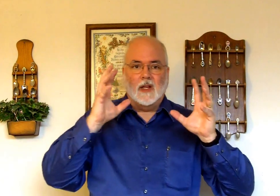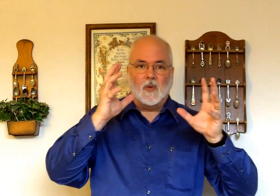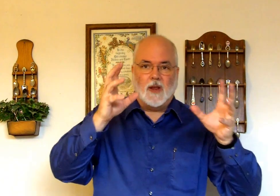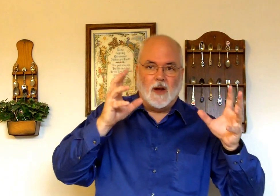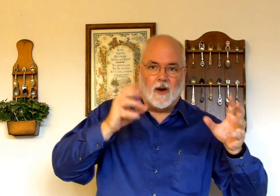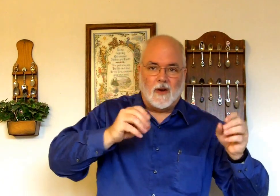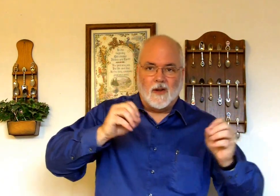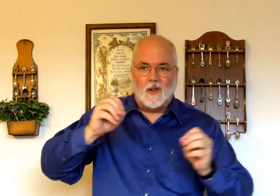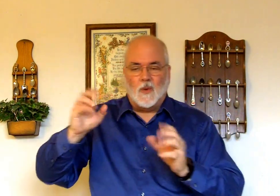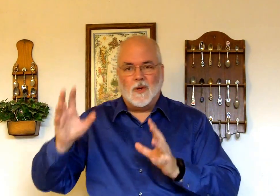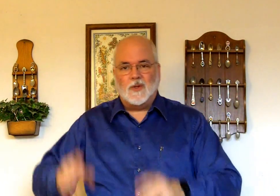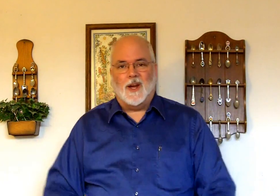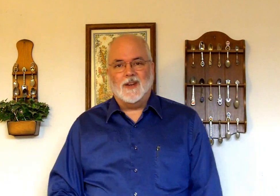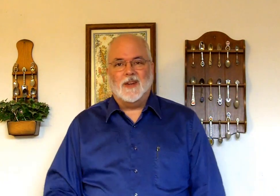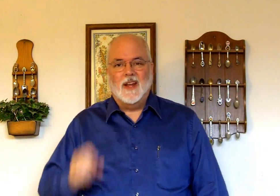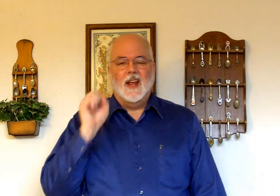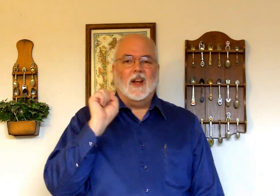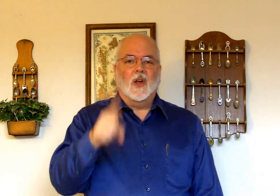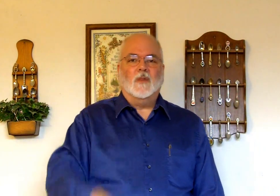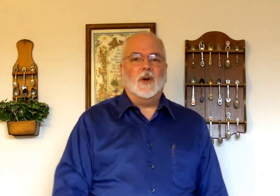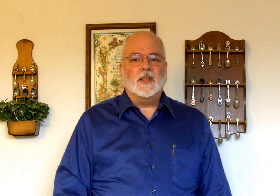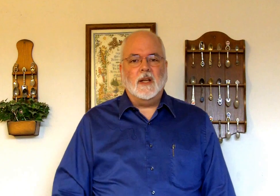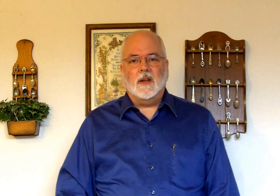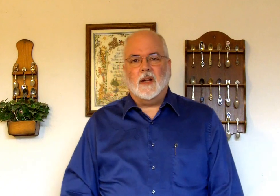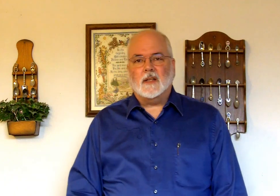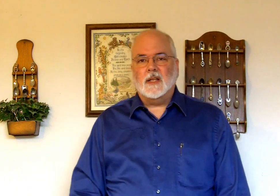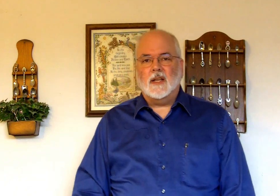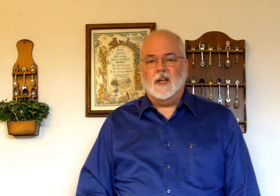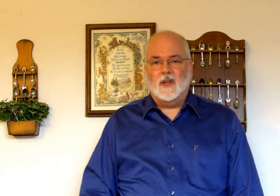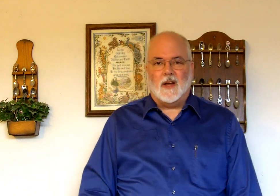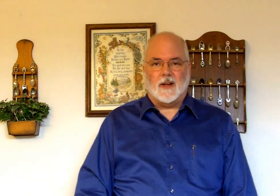the hands where they are until the words change. Looking forward to seeing you there at LTC. Good luck.